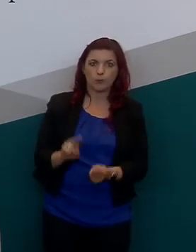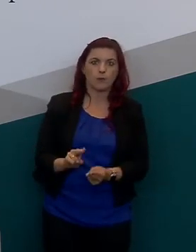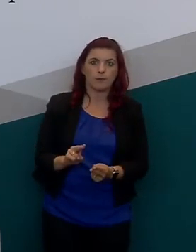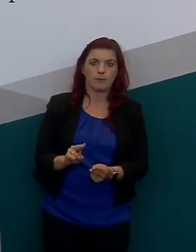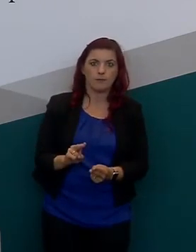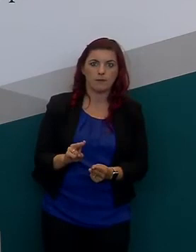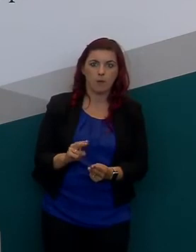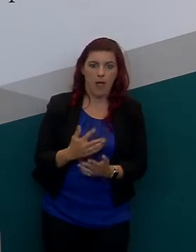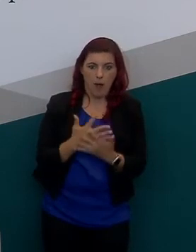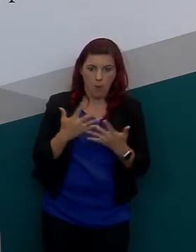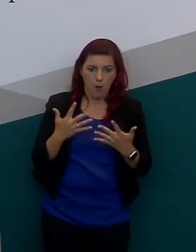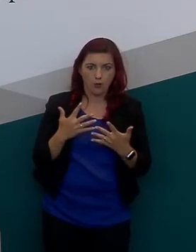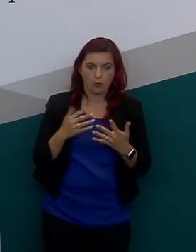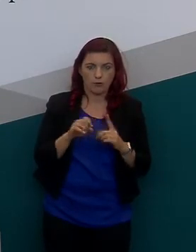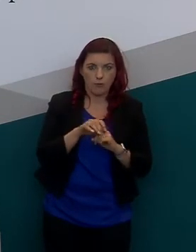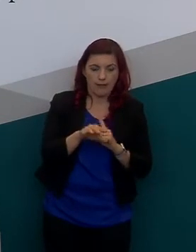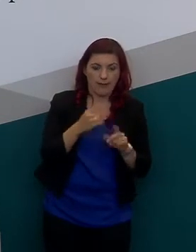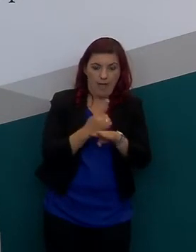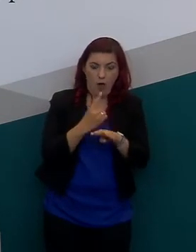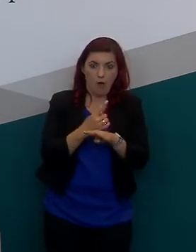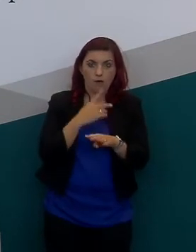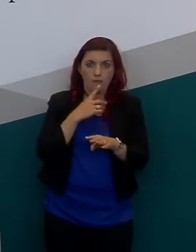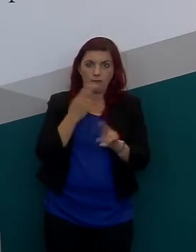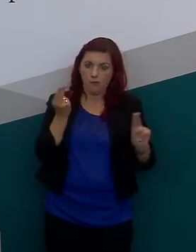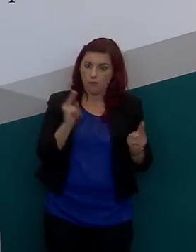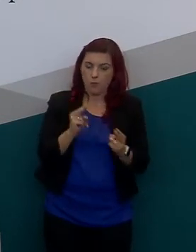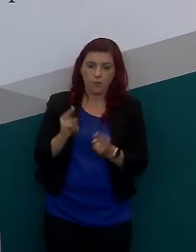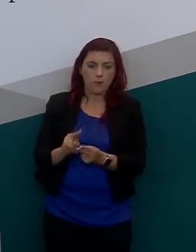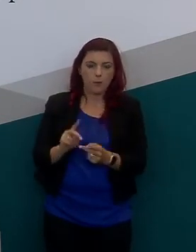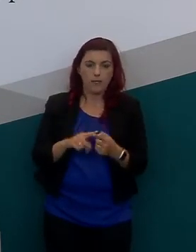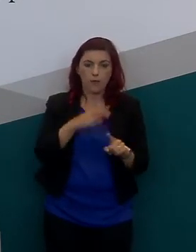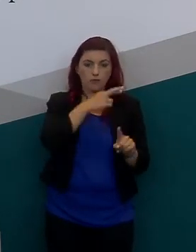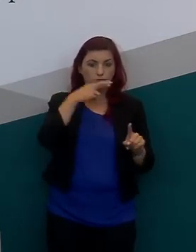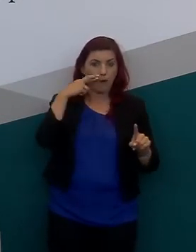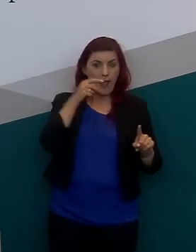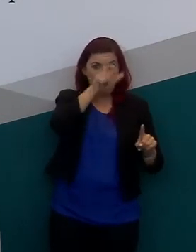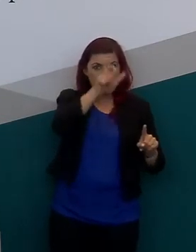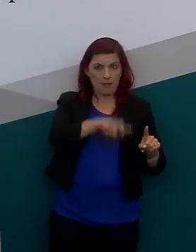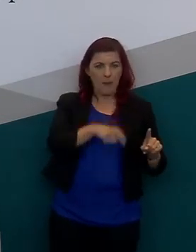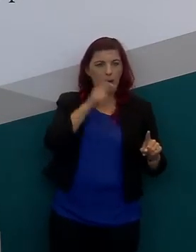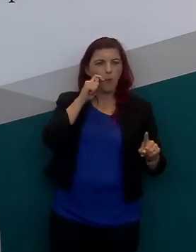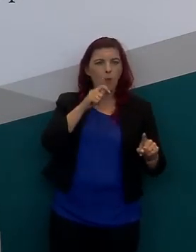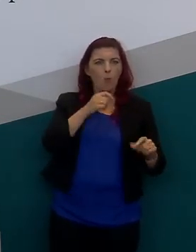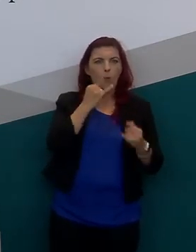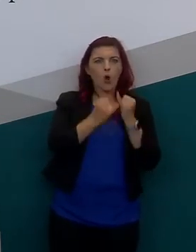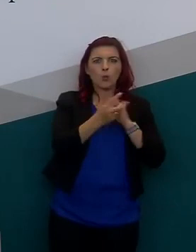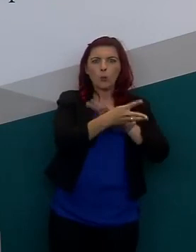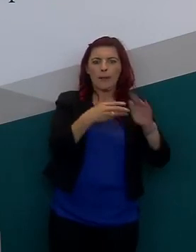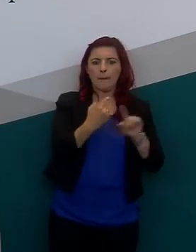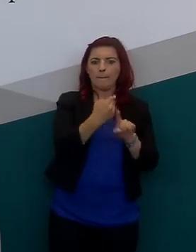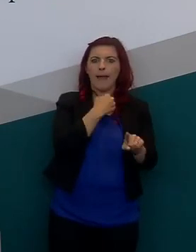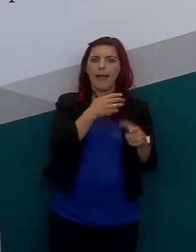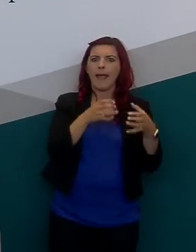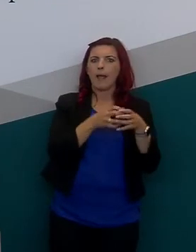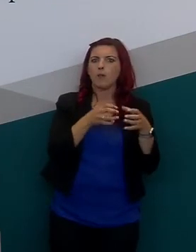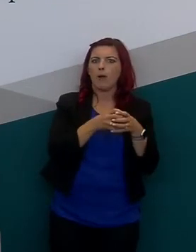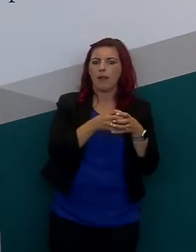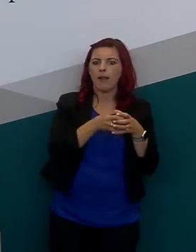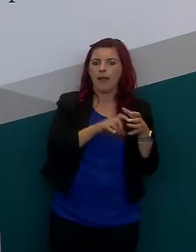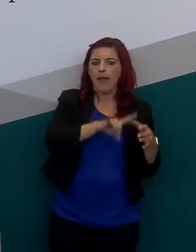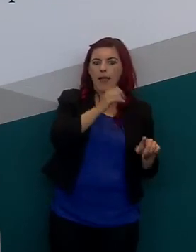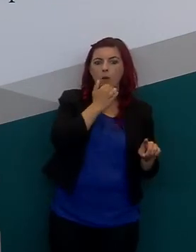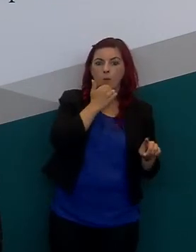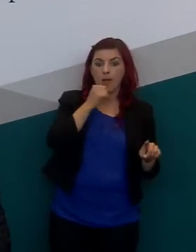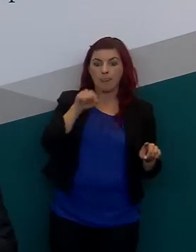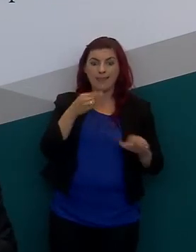of the disease is lower than the preceding week. You see in red what the highest levels were back in April. And so this week,